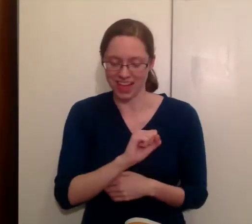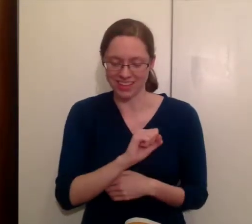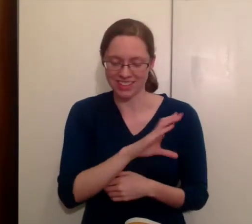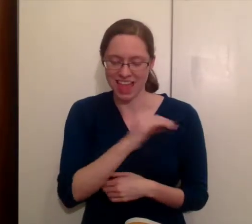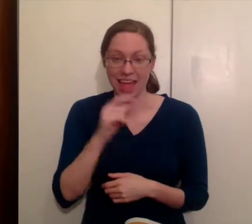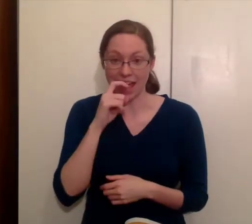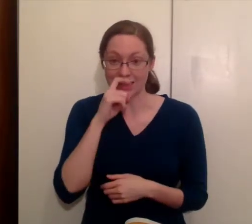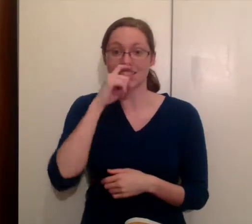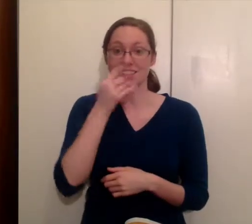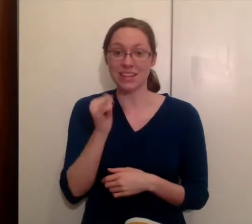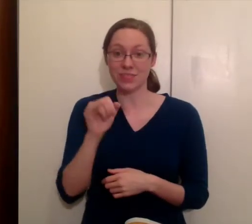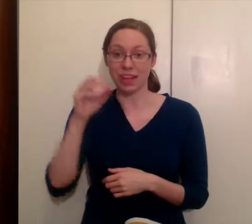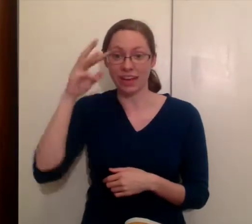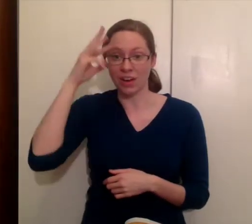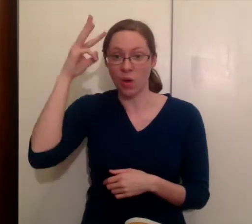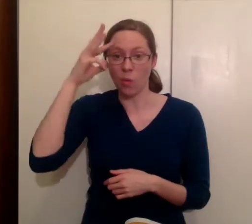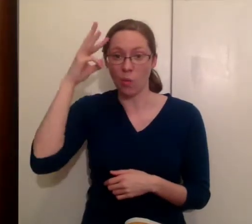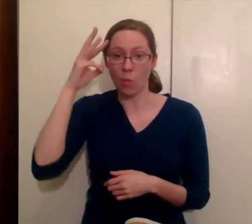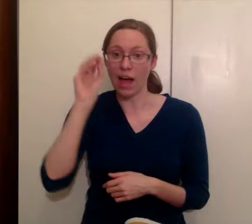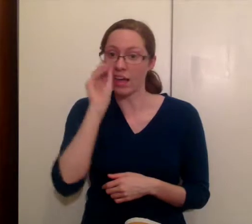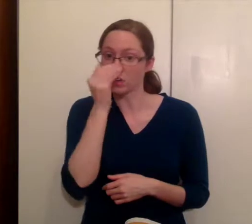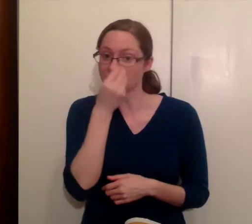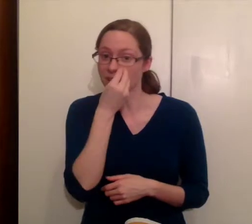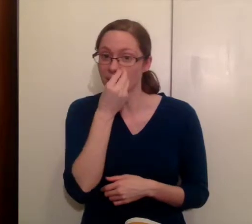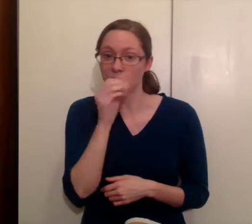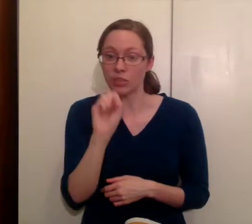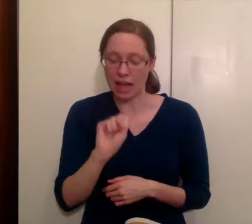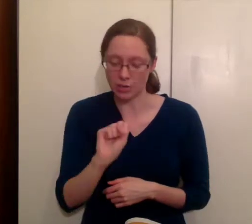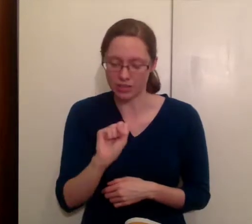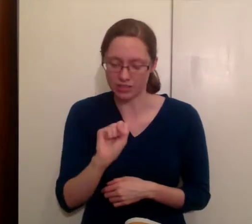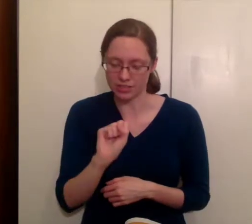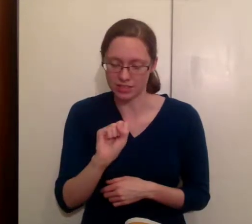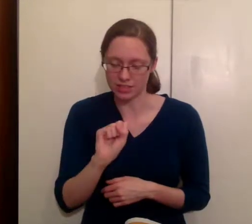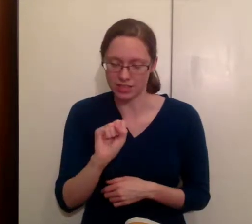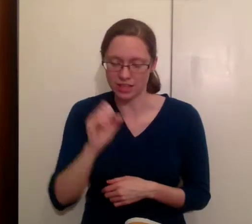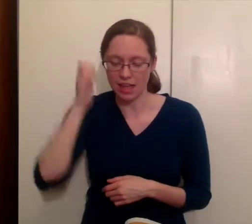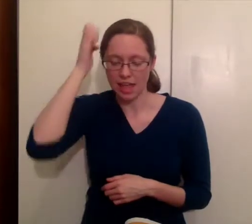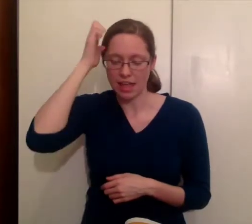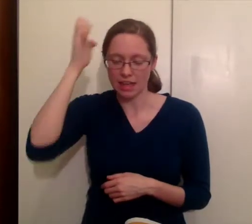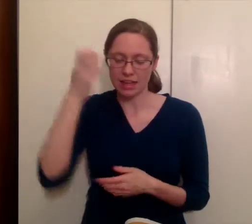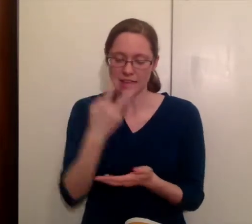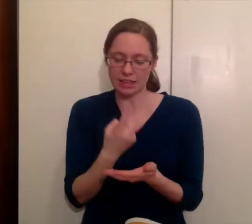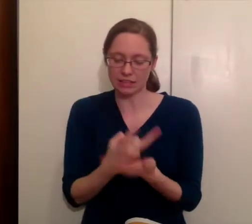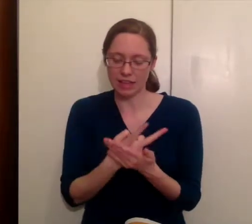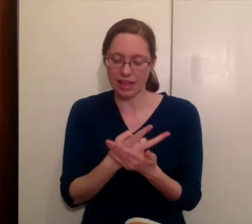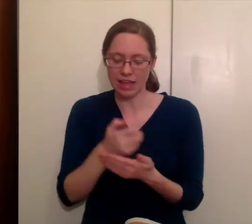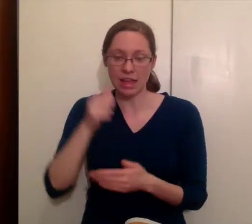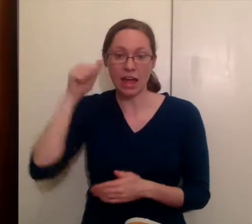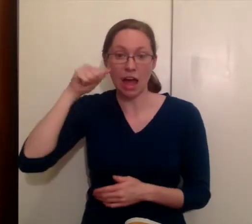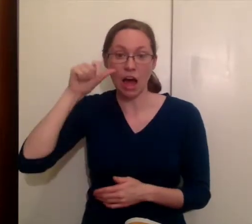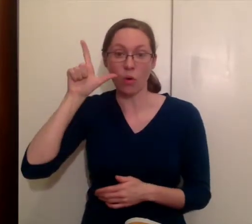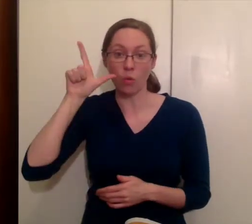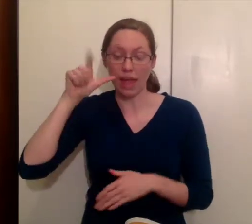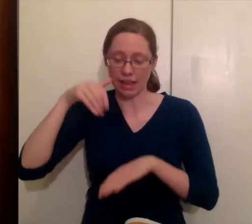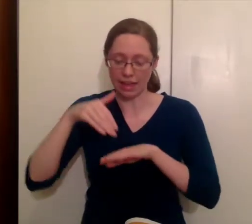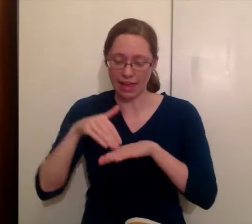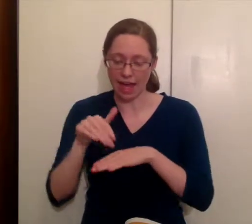butterflies and sniffing wild flowers. He lay awake